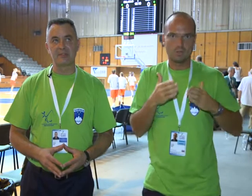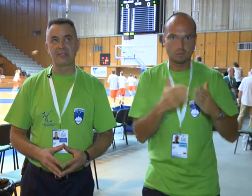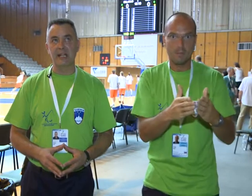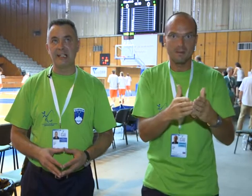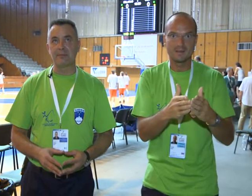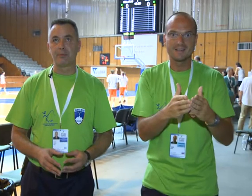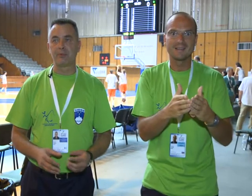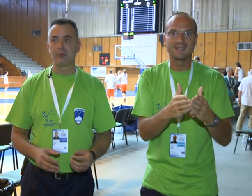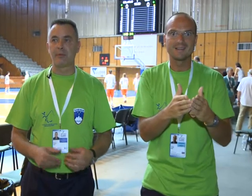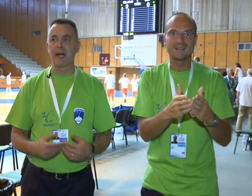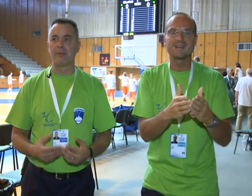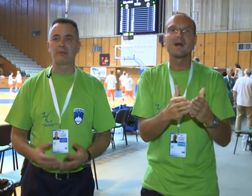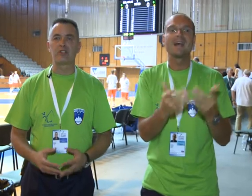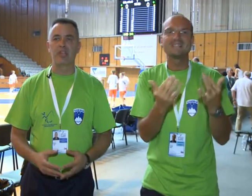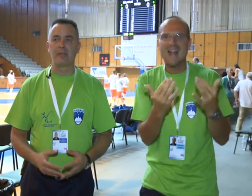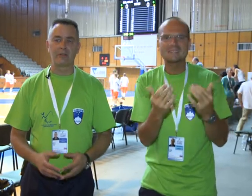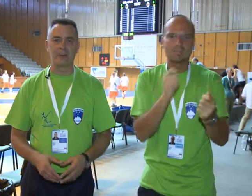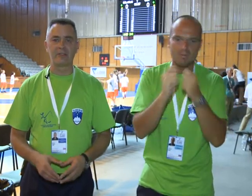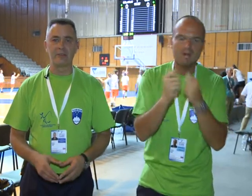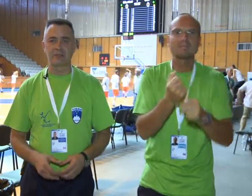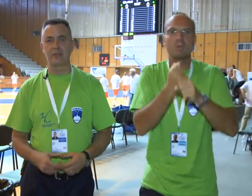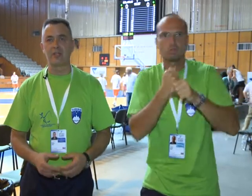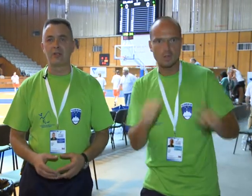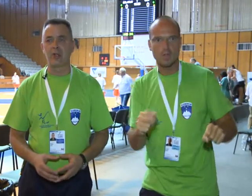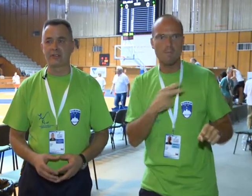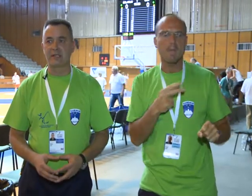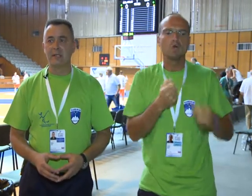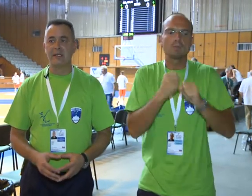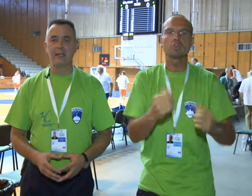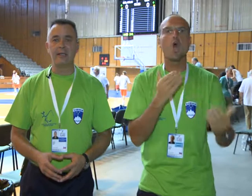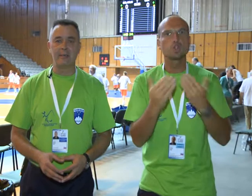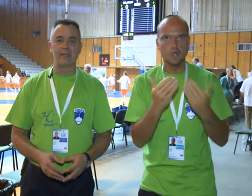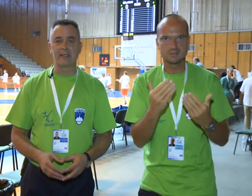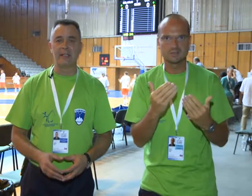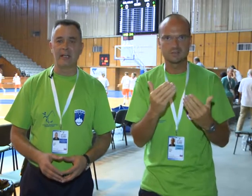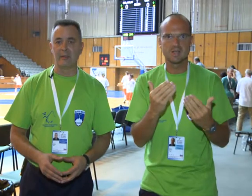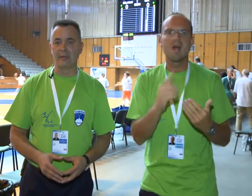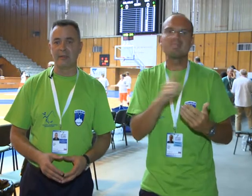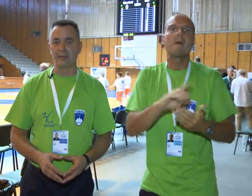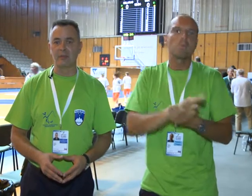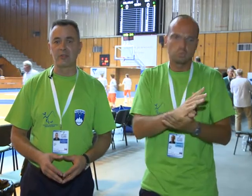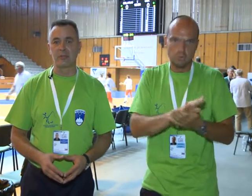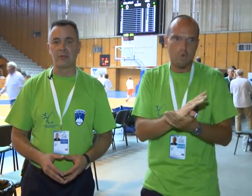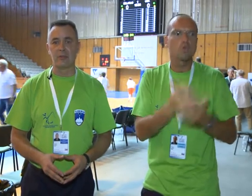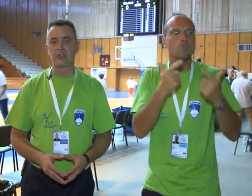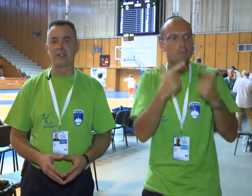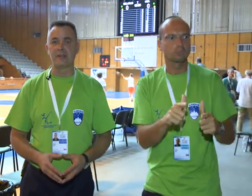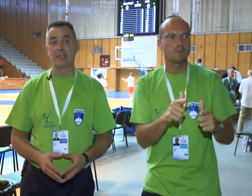z igralci pogovarjamo sproščeno, da imamo z njimi sproščen odnos, da jih ne maltretiramo, da jim dopuščamo določene stvari, ki